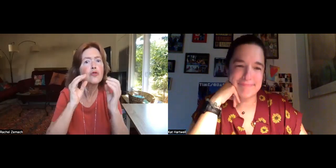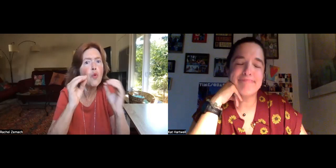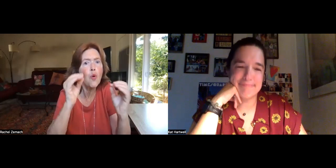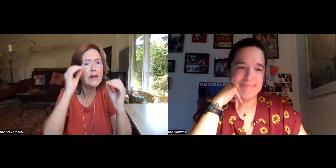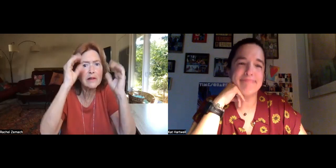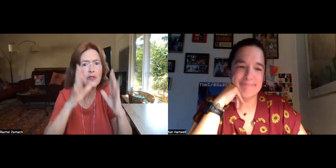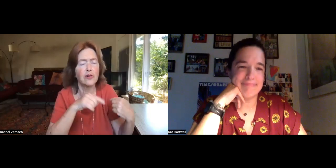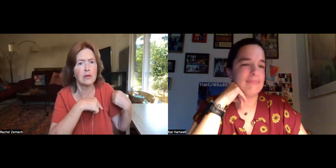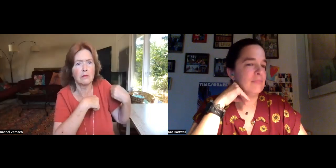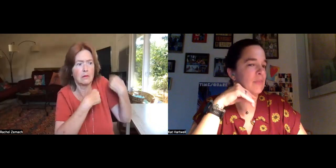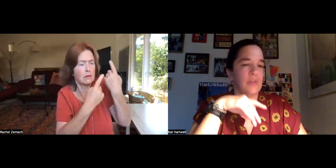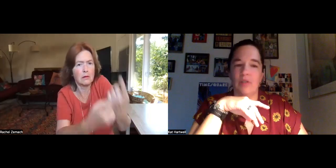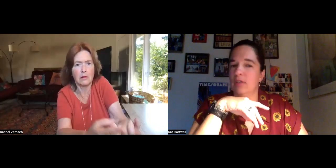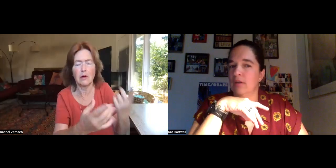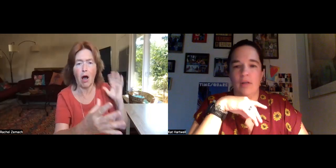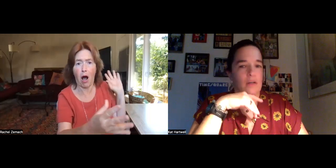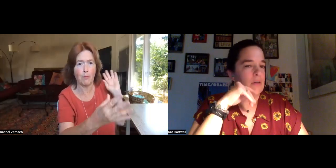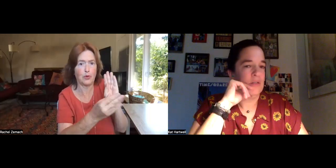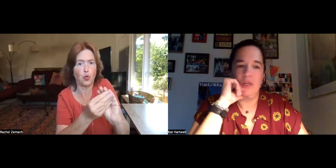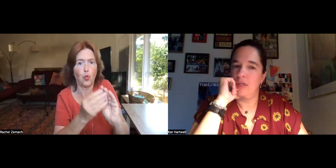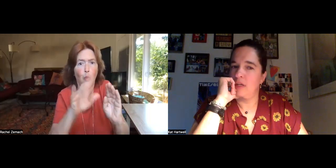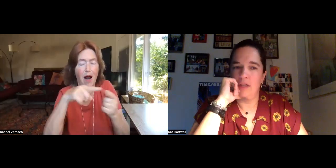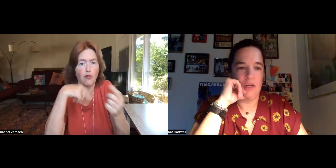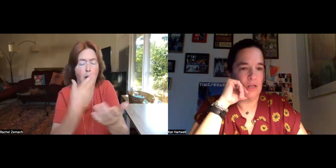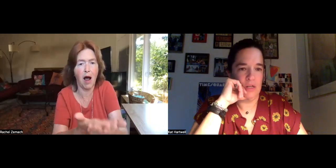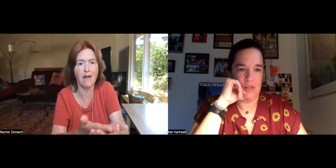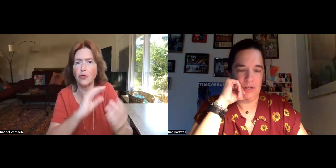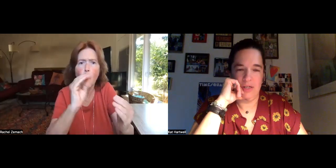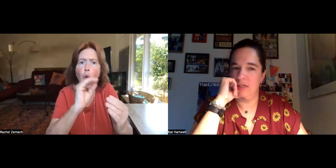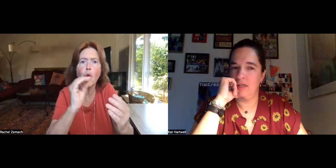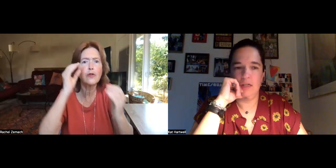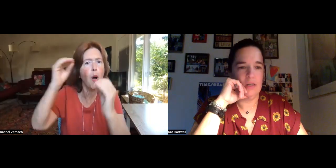No teachers up to when I run it.